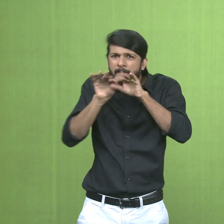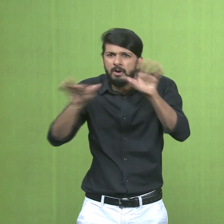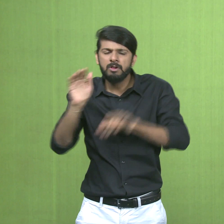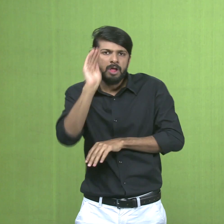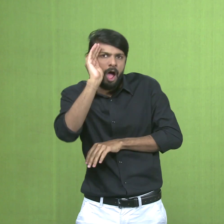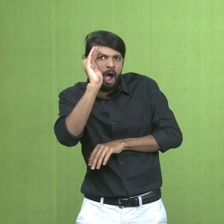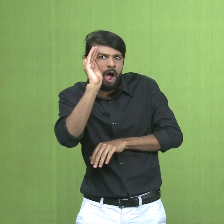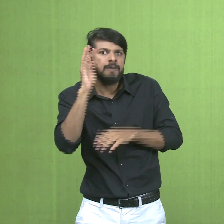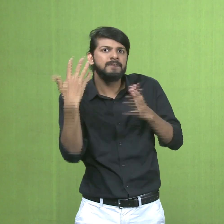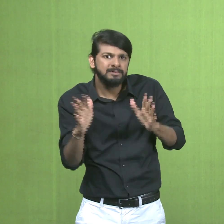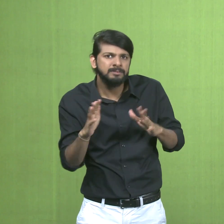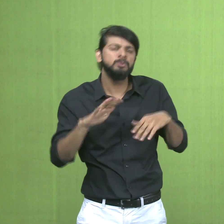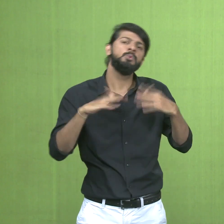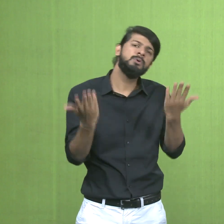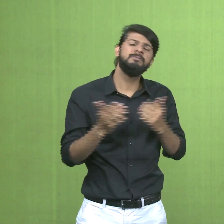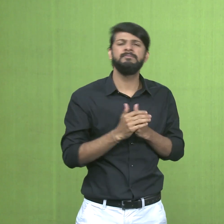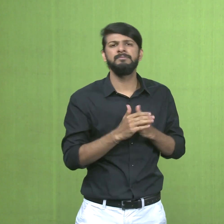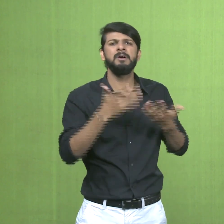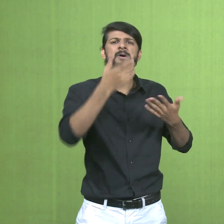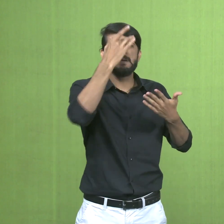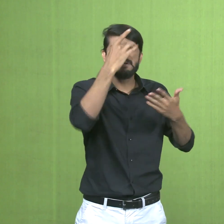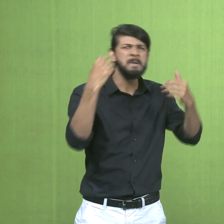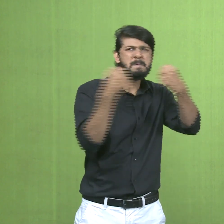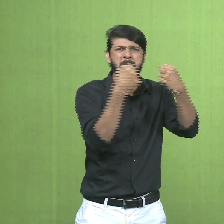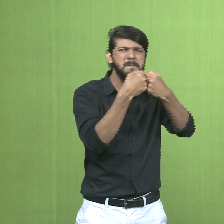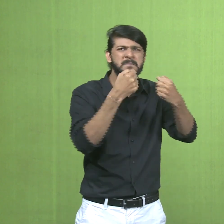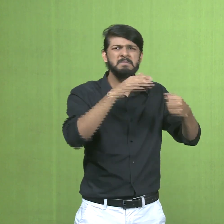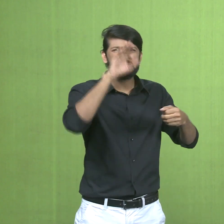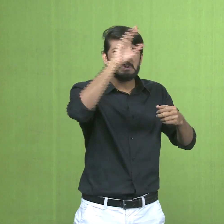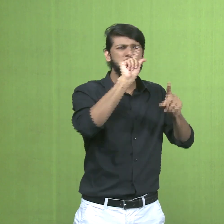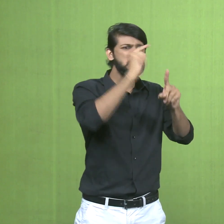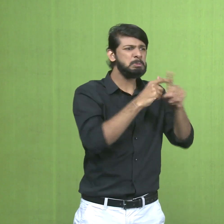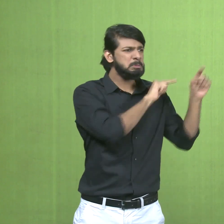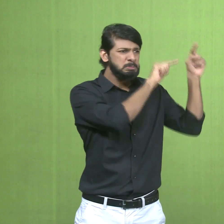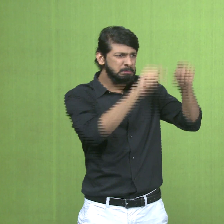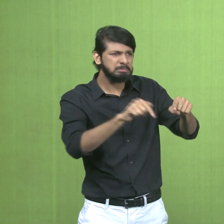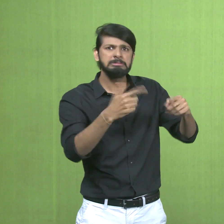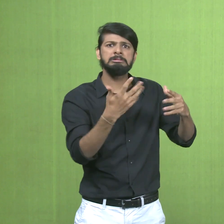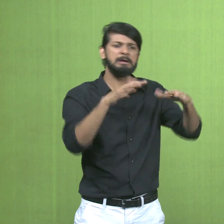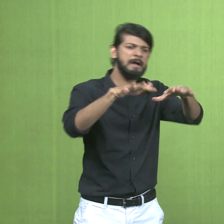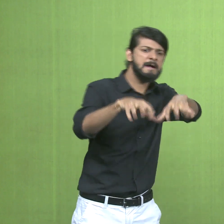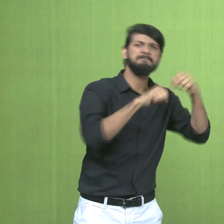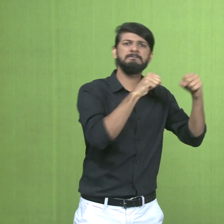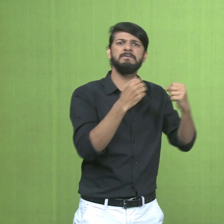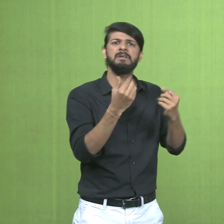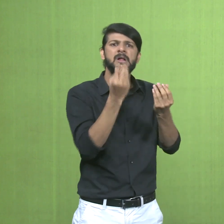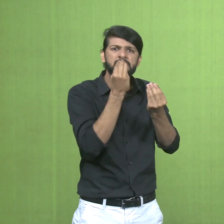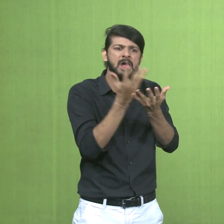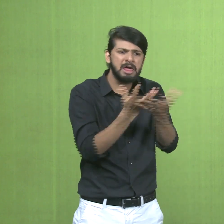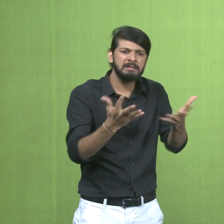These scandals could be about anything and everything happening which was spread through the grapevine.